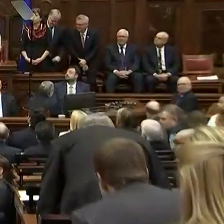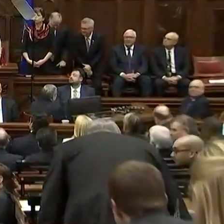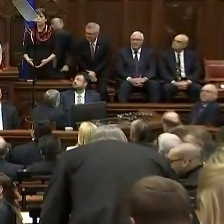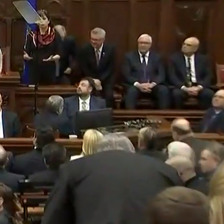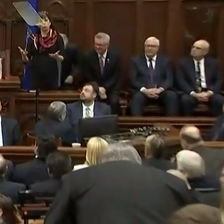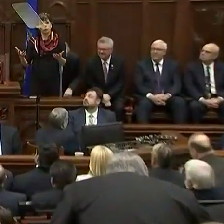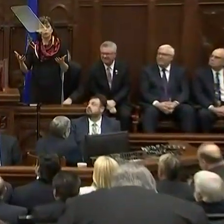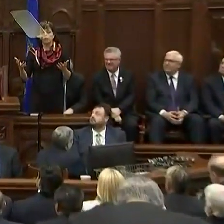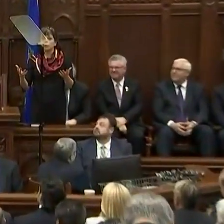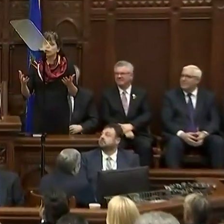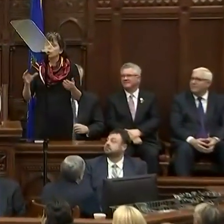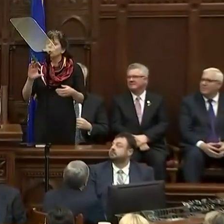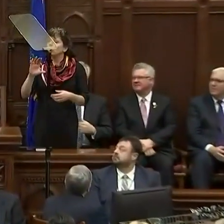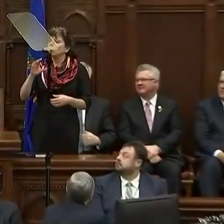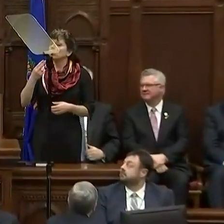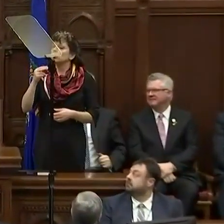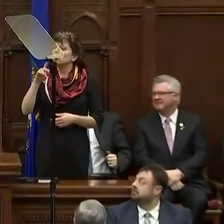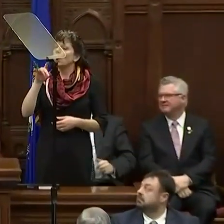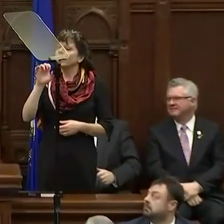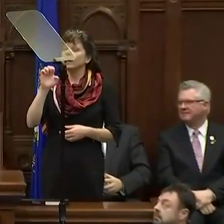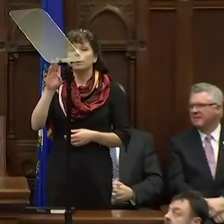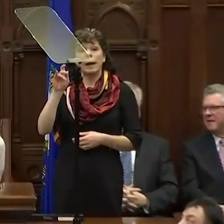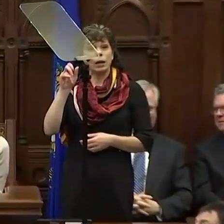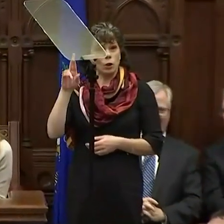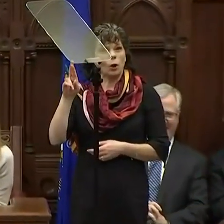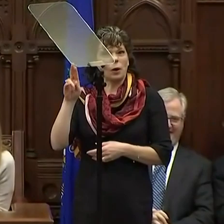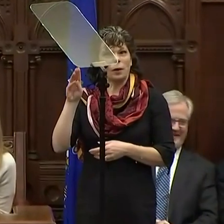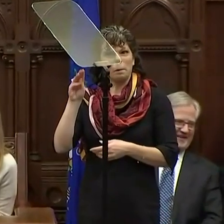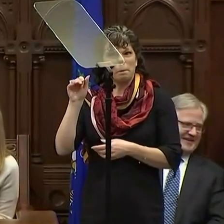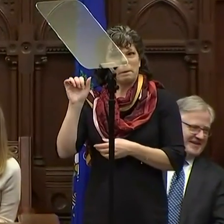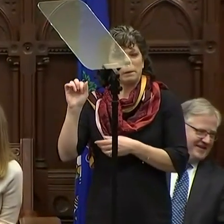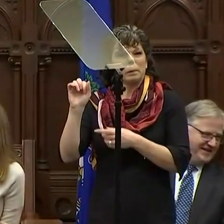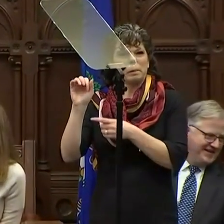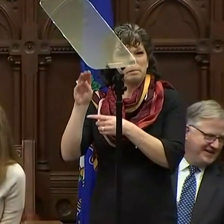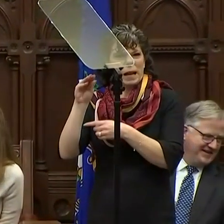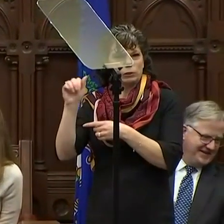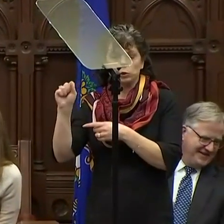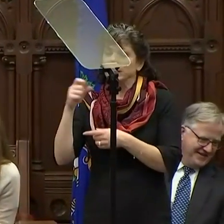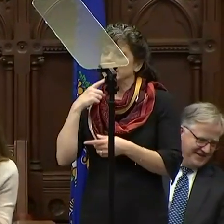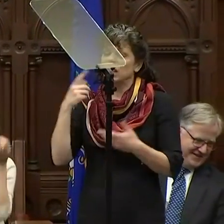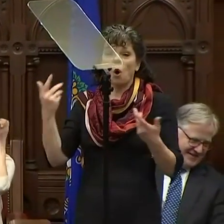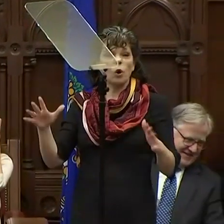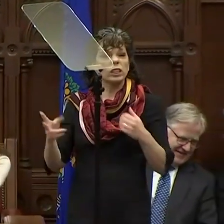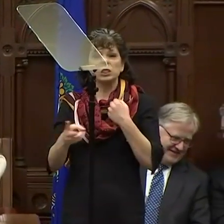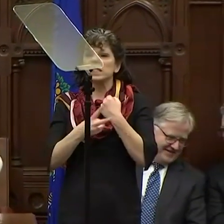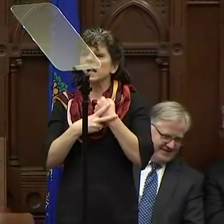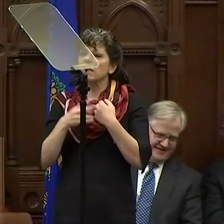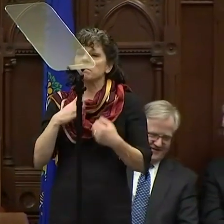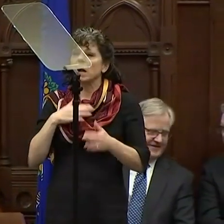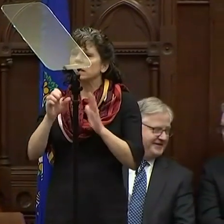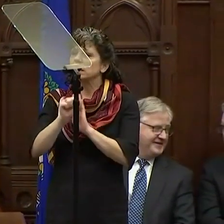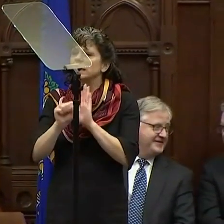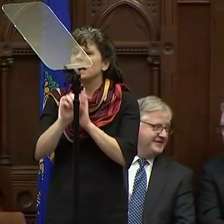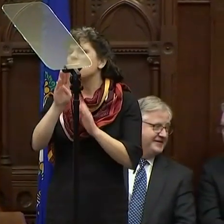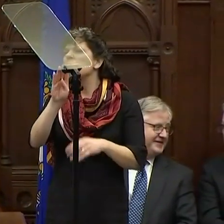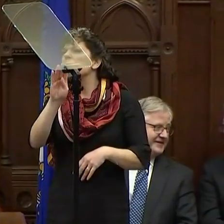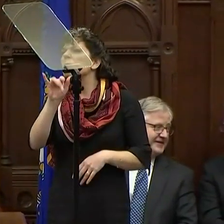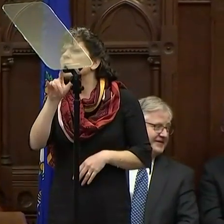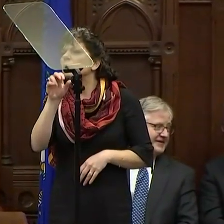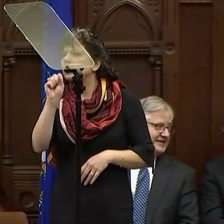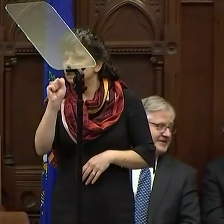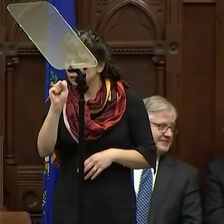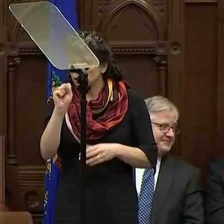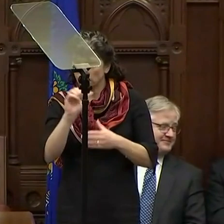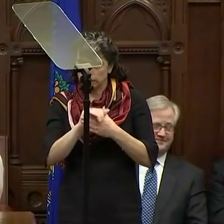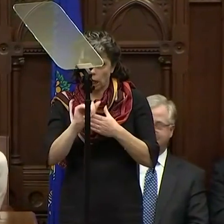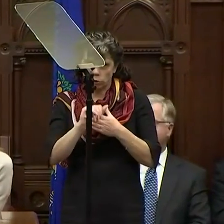Look, Charlie Baker over in Massachusetts said similar programs there have already saved his state billions of dollars. I want to